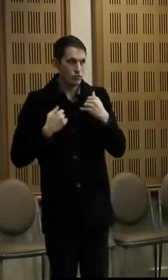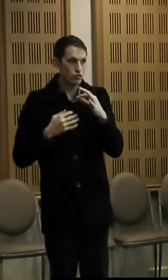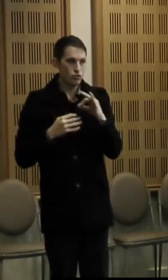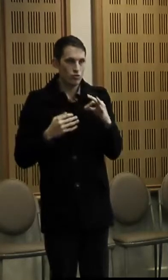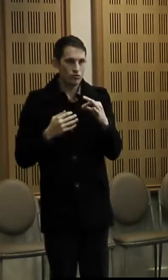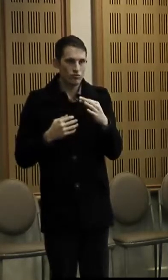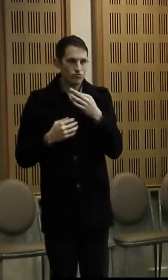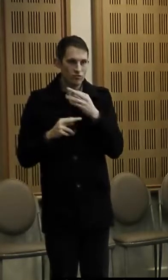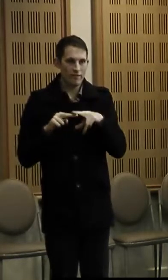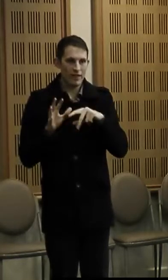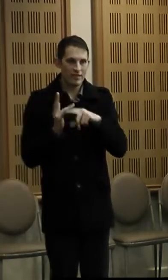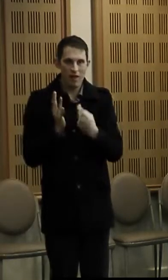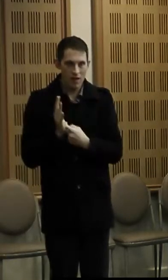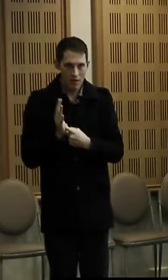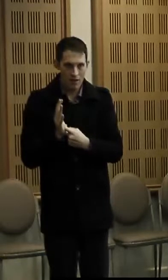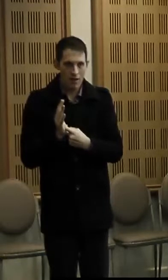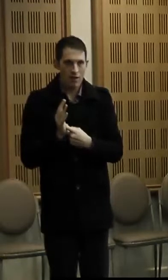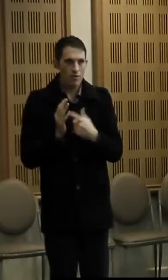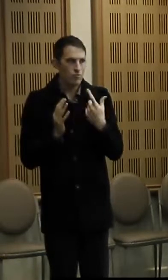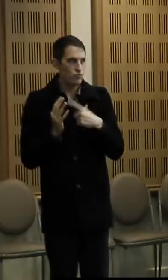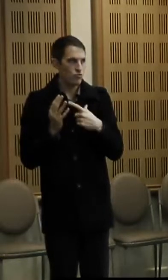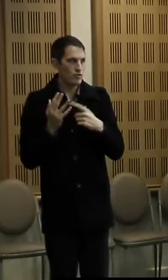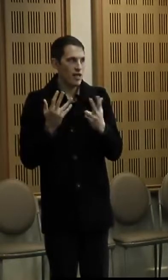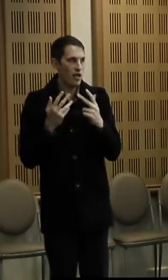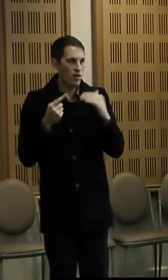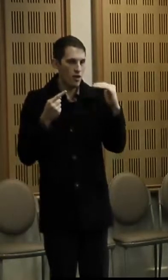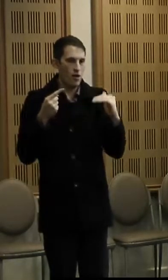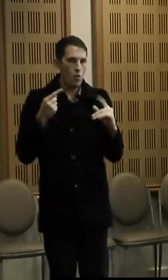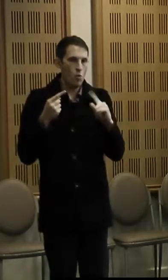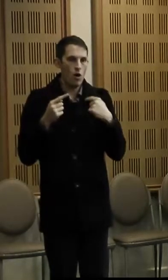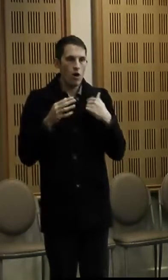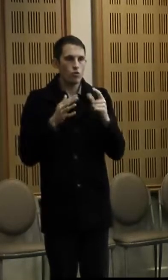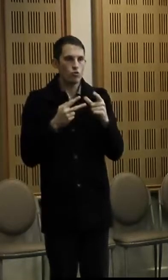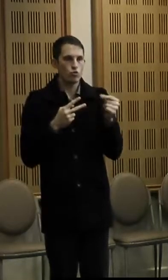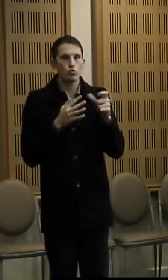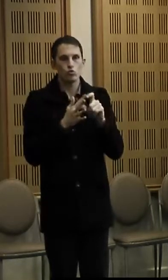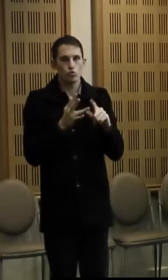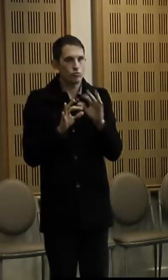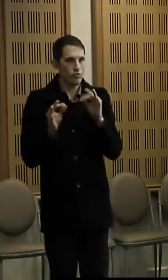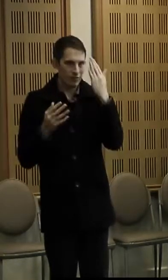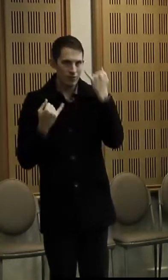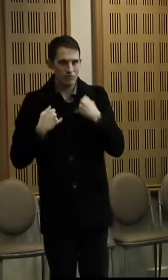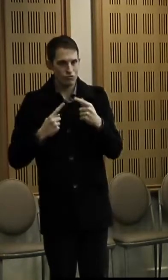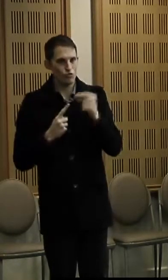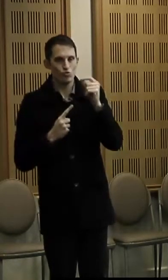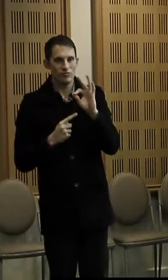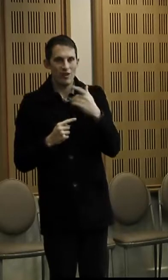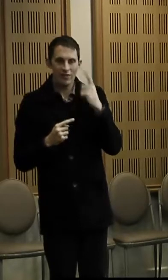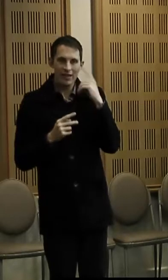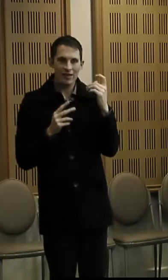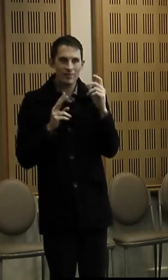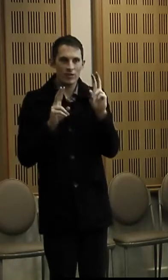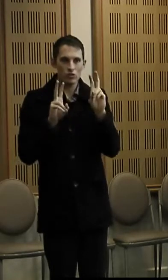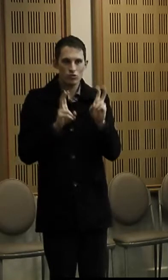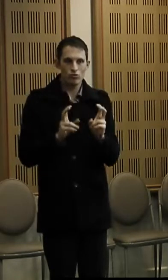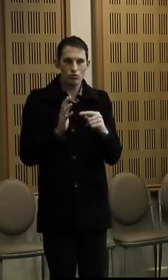choice to, because everything else up there was something that someone would choose to do. So I think we've got to get our terminology right, and I